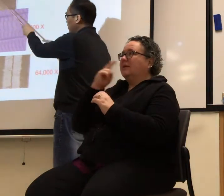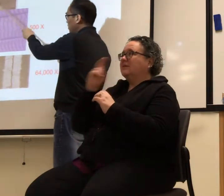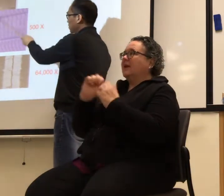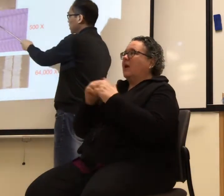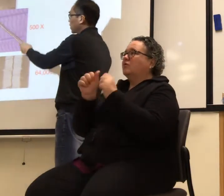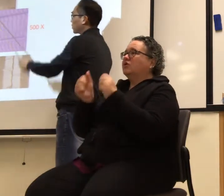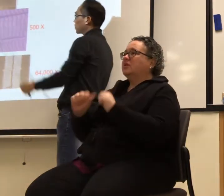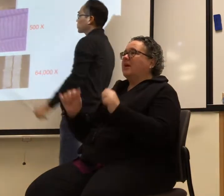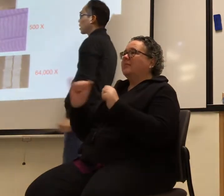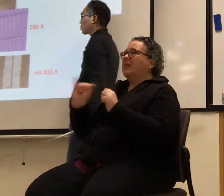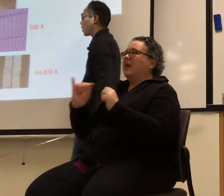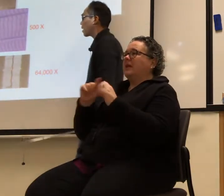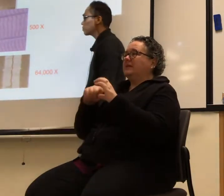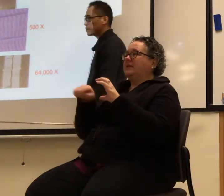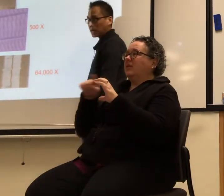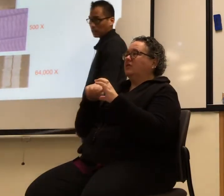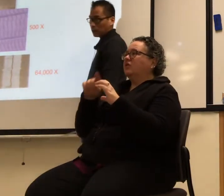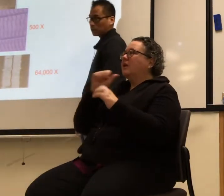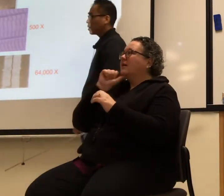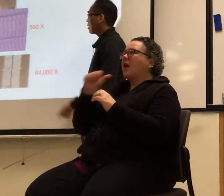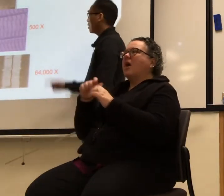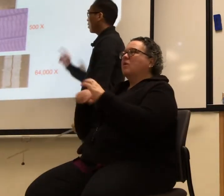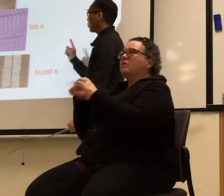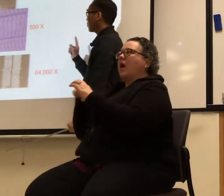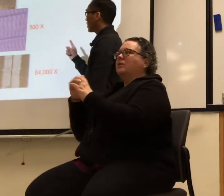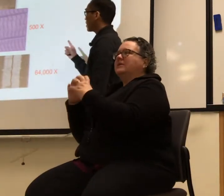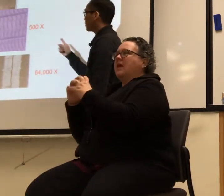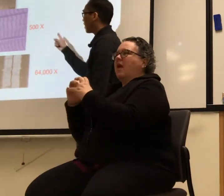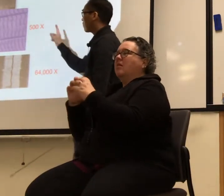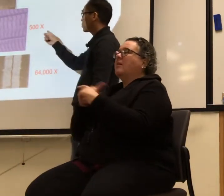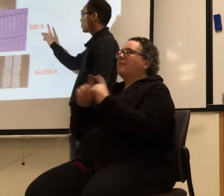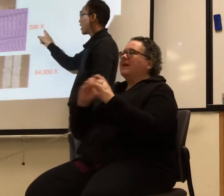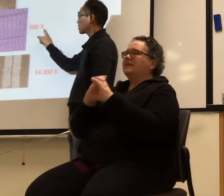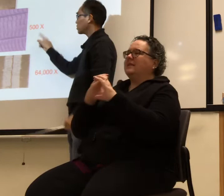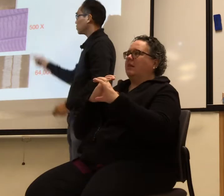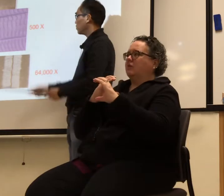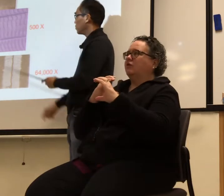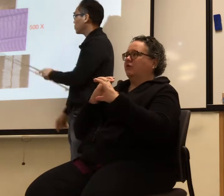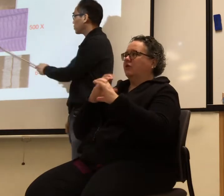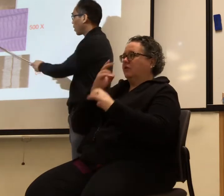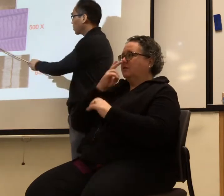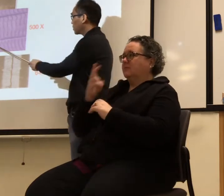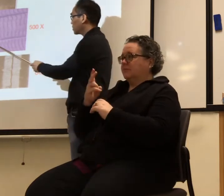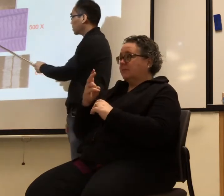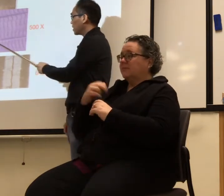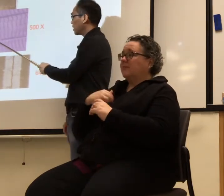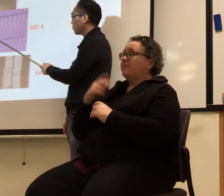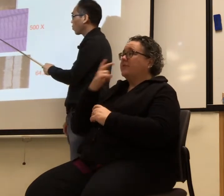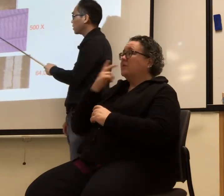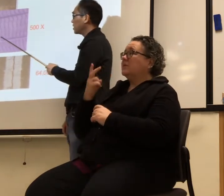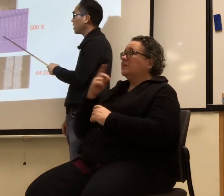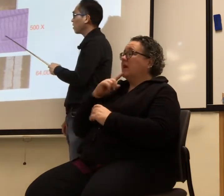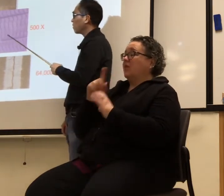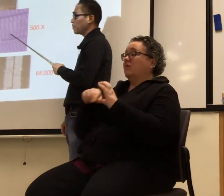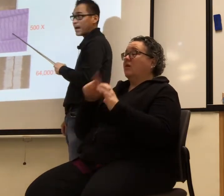like a cylinder, not a round cell. When you get to 500x, you start to see more detail of the